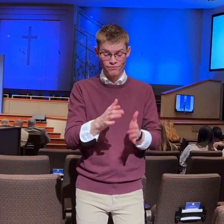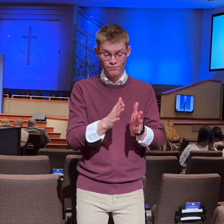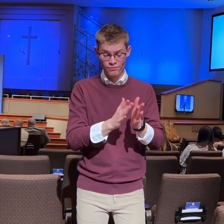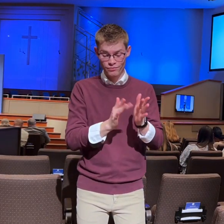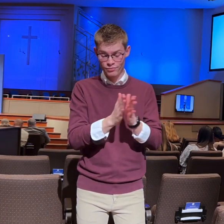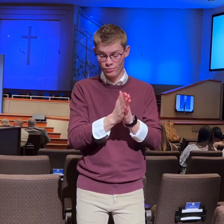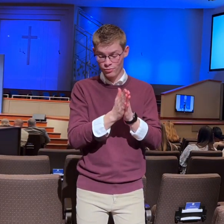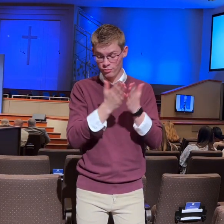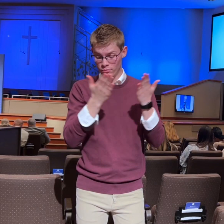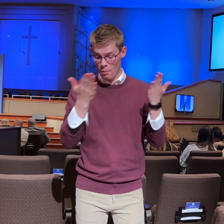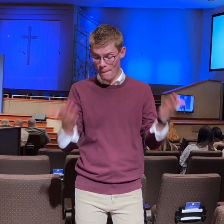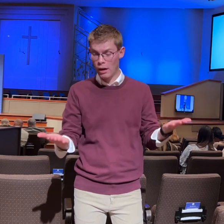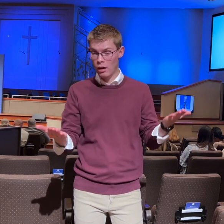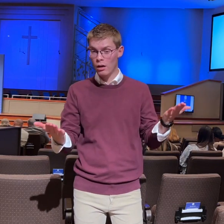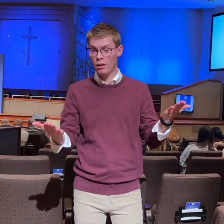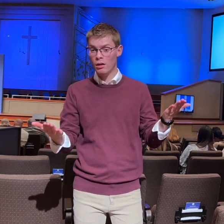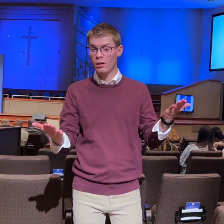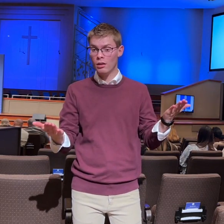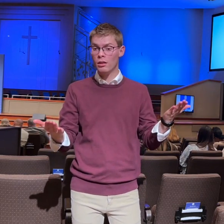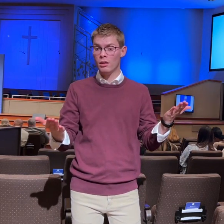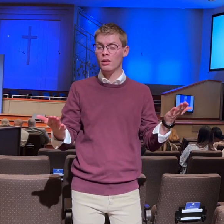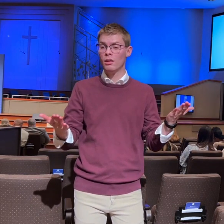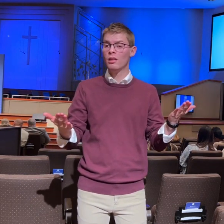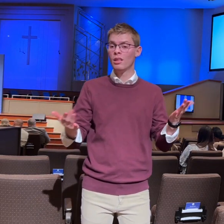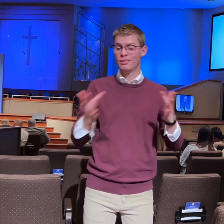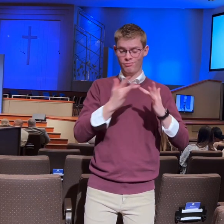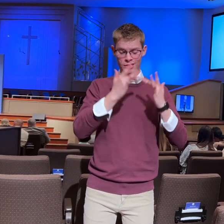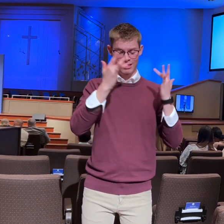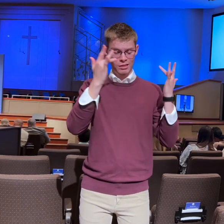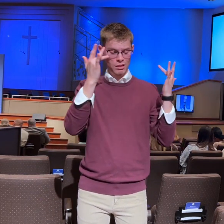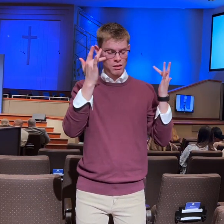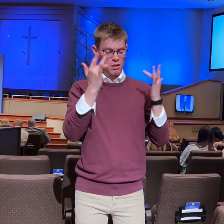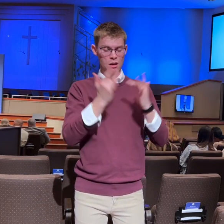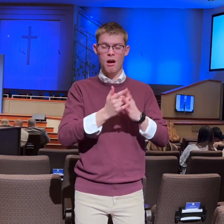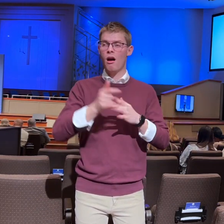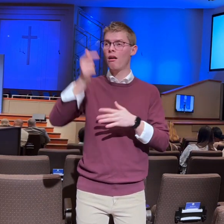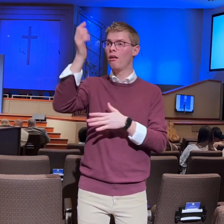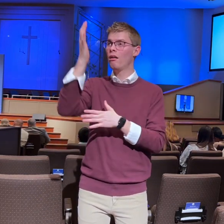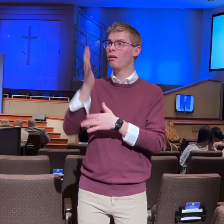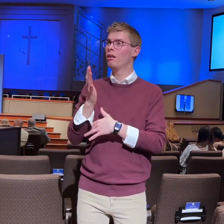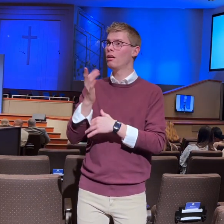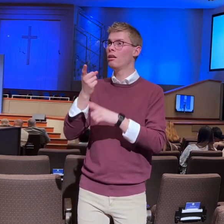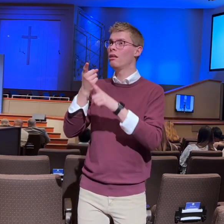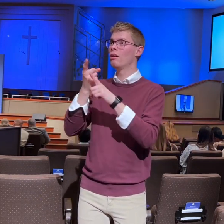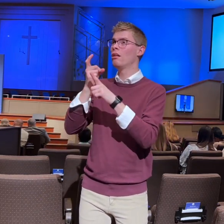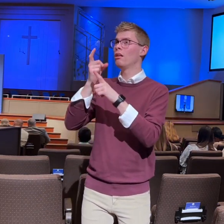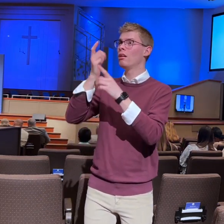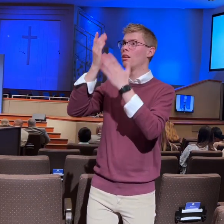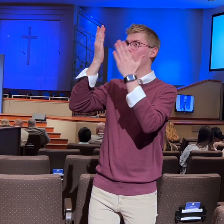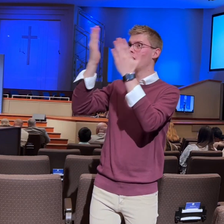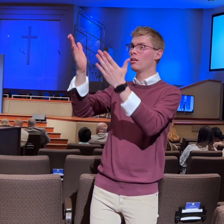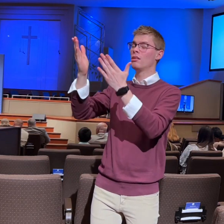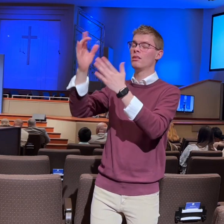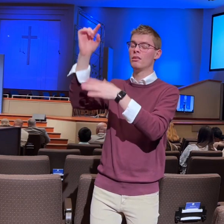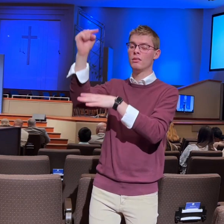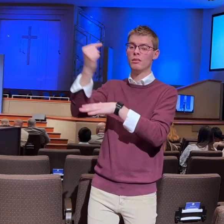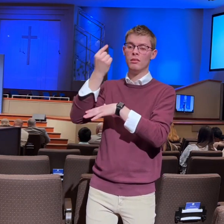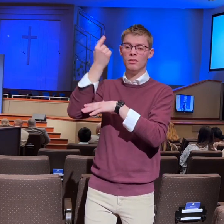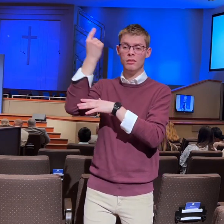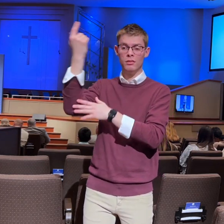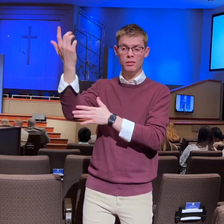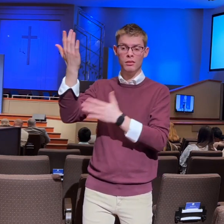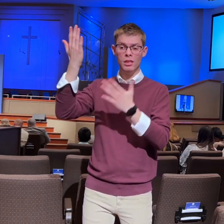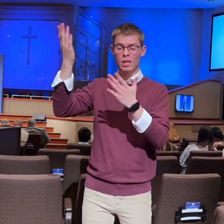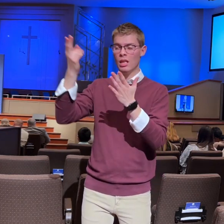the state of man, the way of salvation, the doom of sinners, and the happiness of believers. Its doctrines are holy. Its precepts are